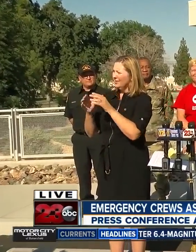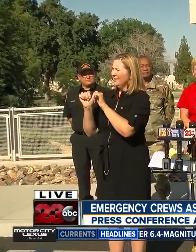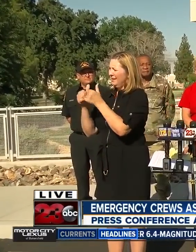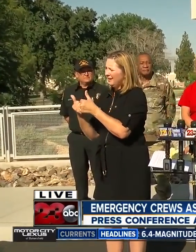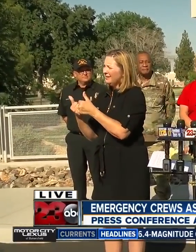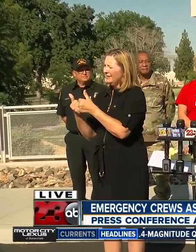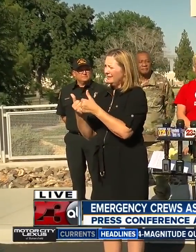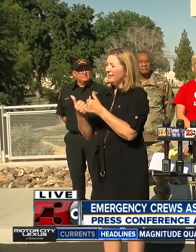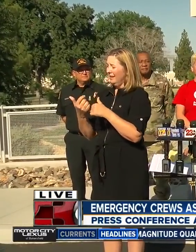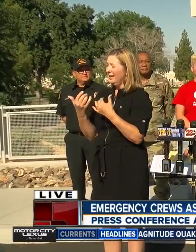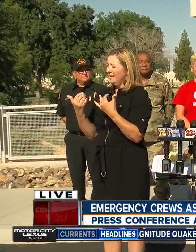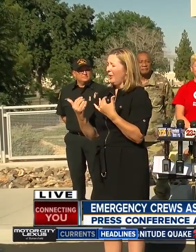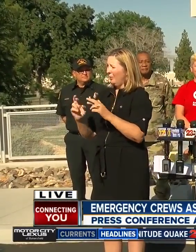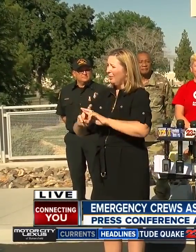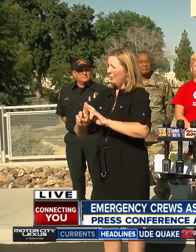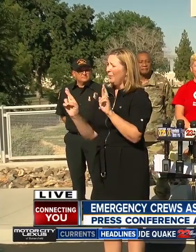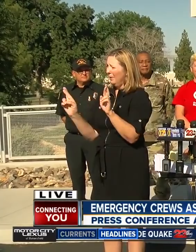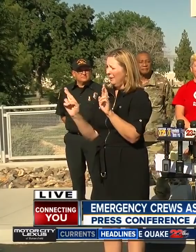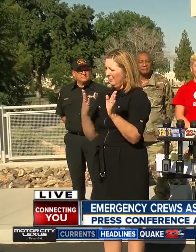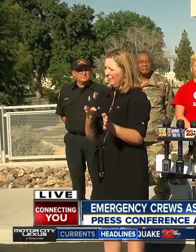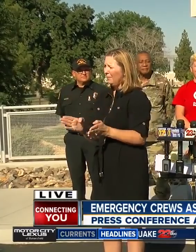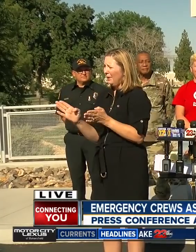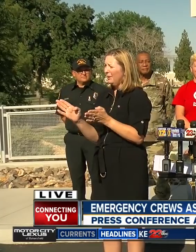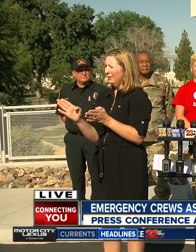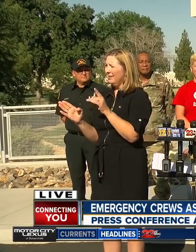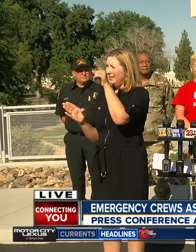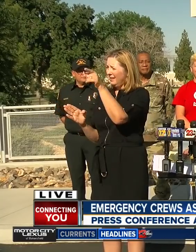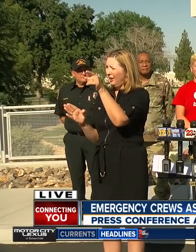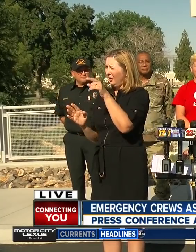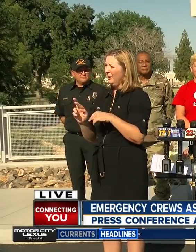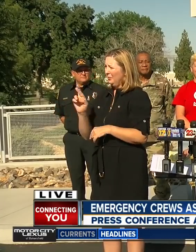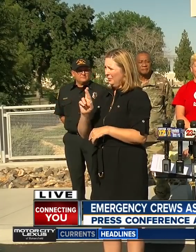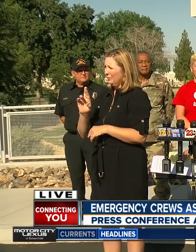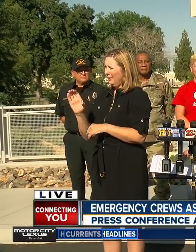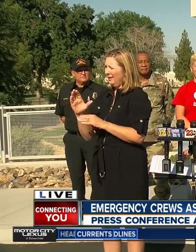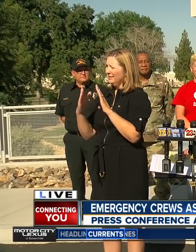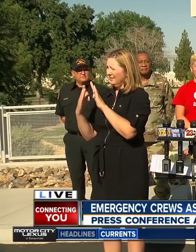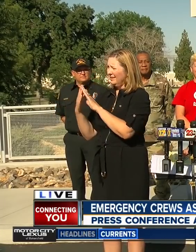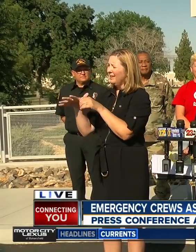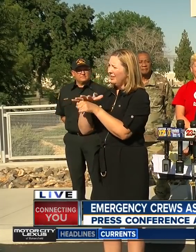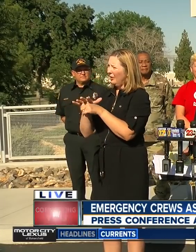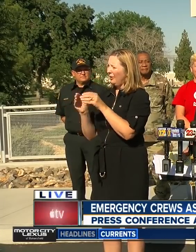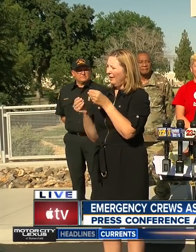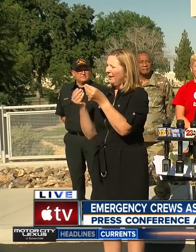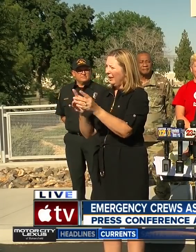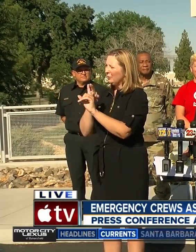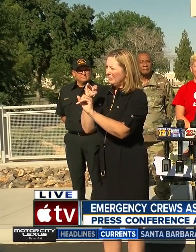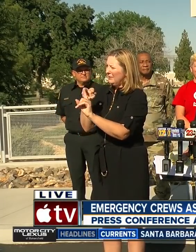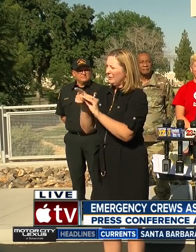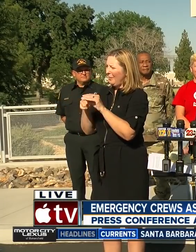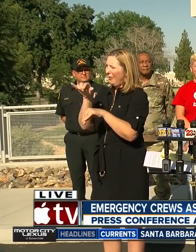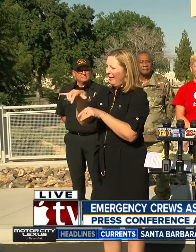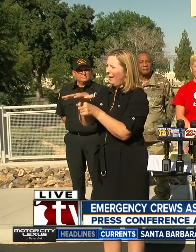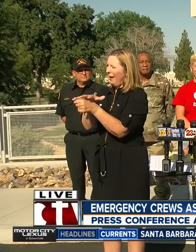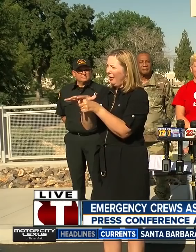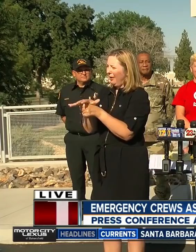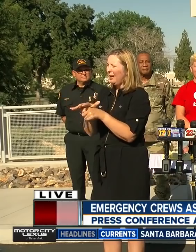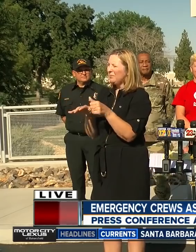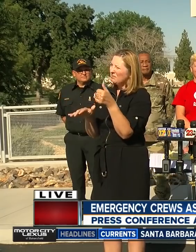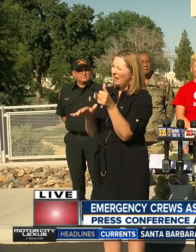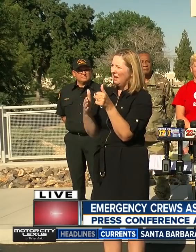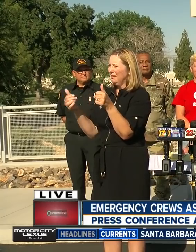the curve. And we have got ahead of the curve out in Ridgecrest. They're going to give specifics about Ridgecrest between 10 and 10:30. But